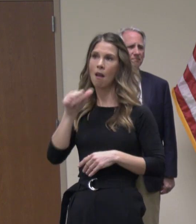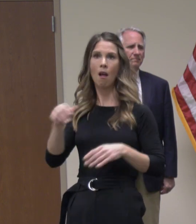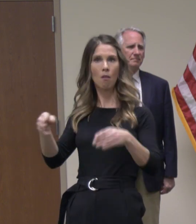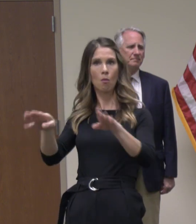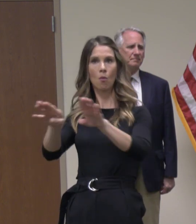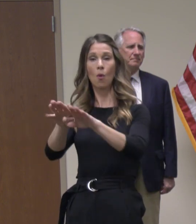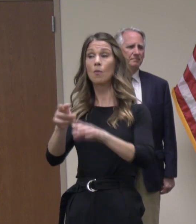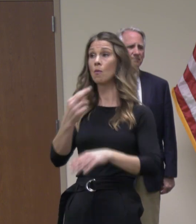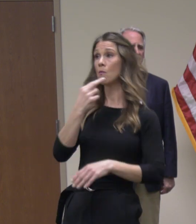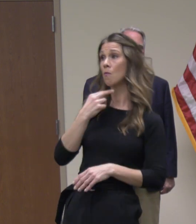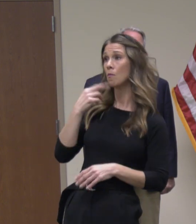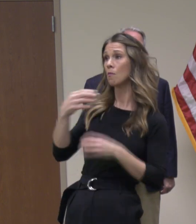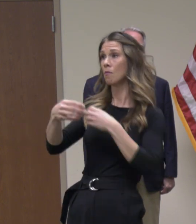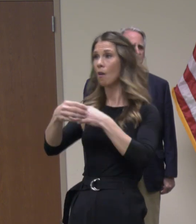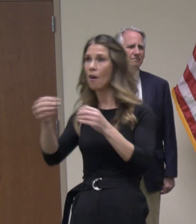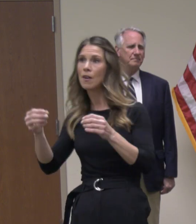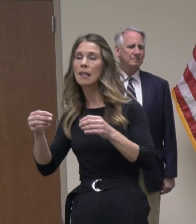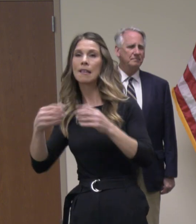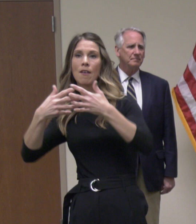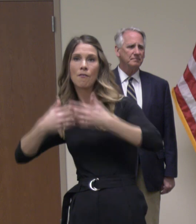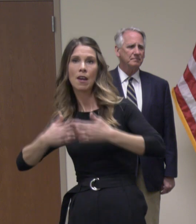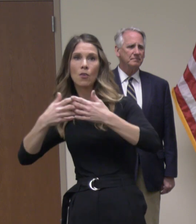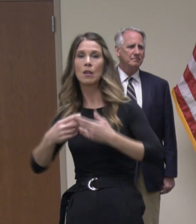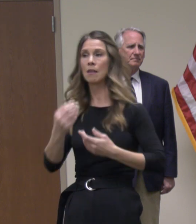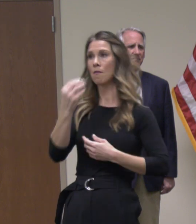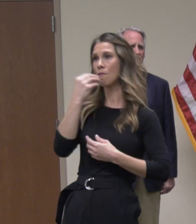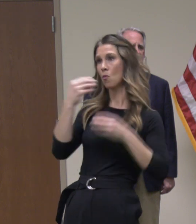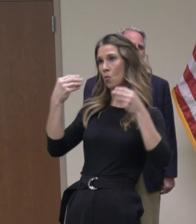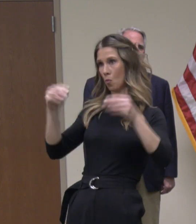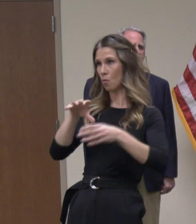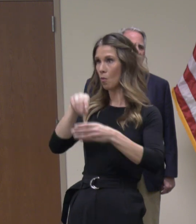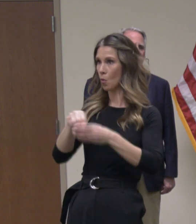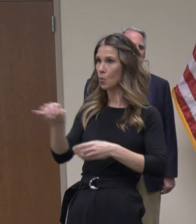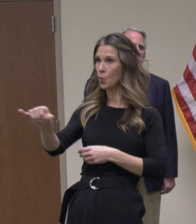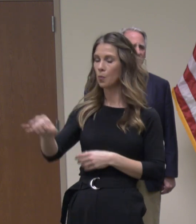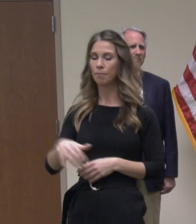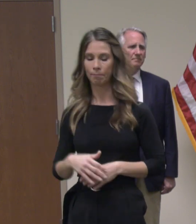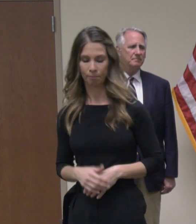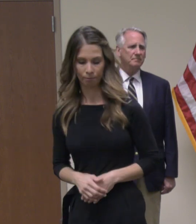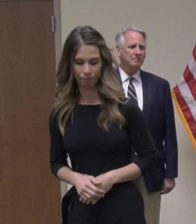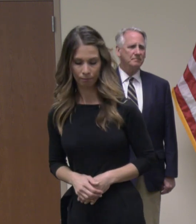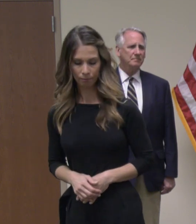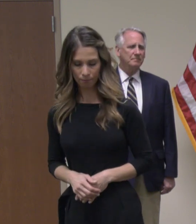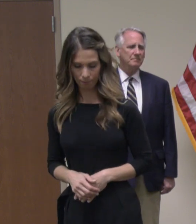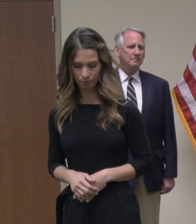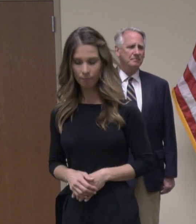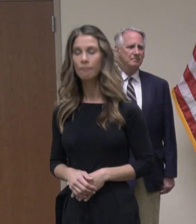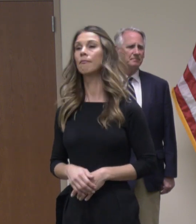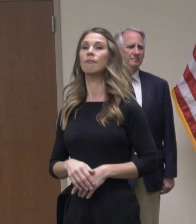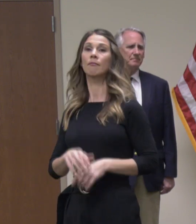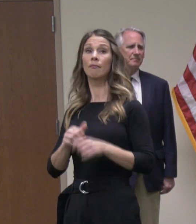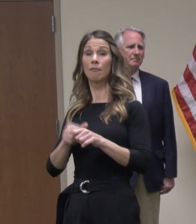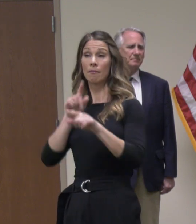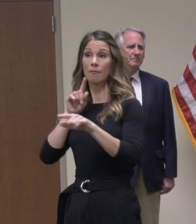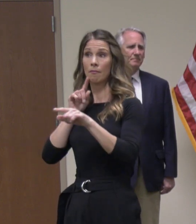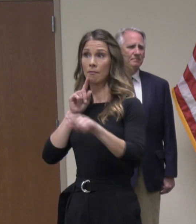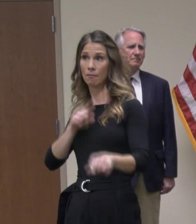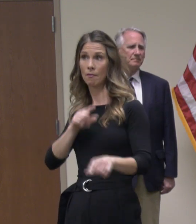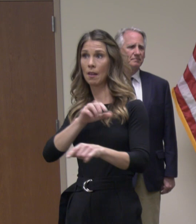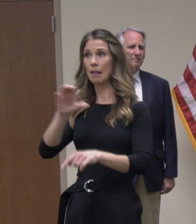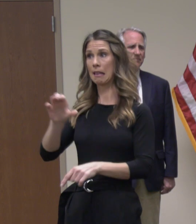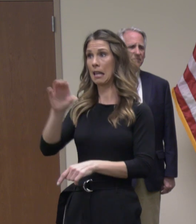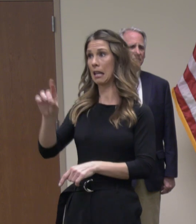environments, restaurants, factories, or retail or grocery stores are also included. In addition to this order and at the guidance of the